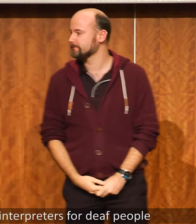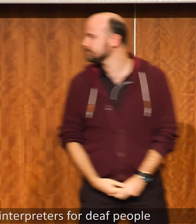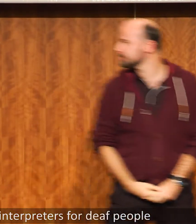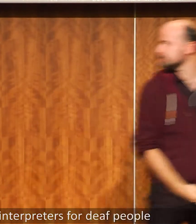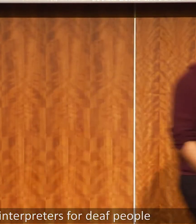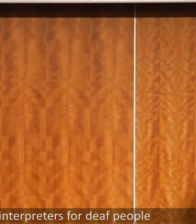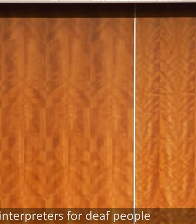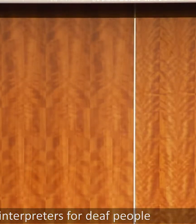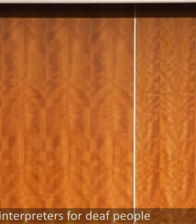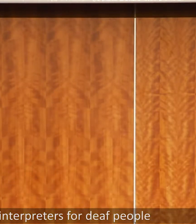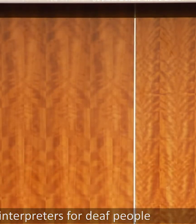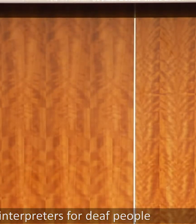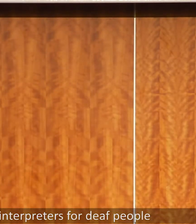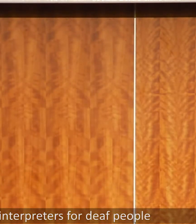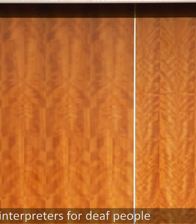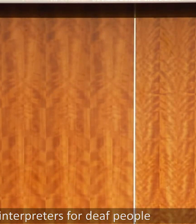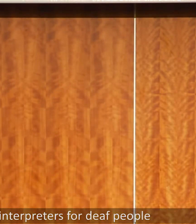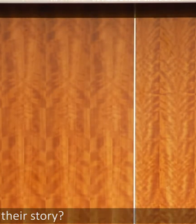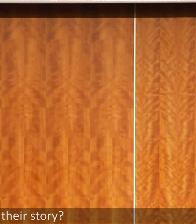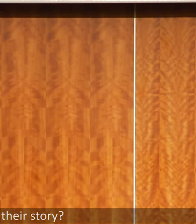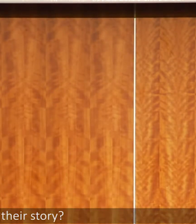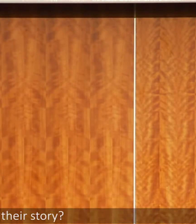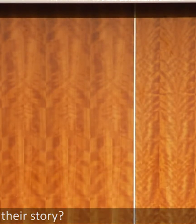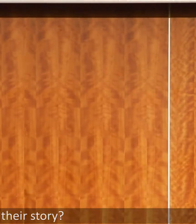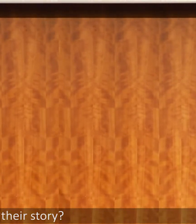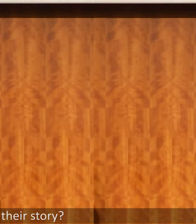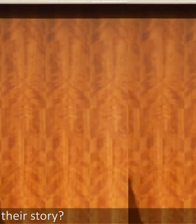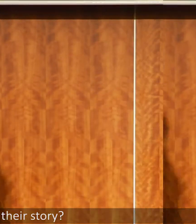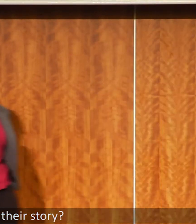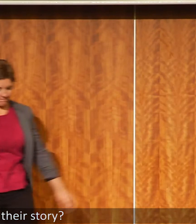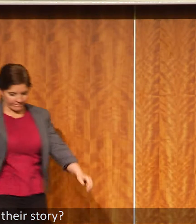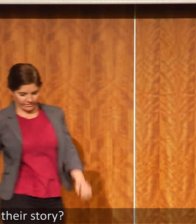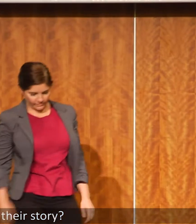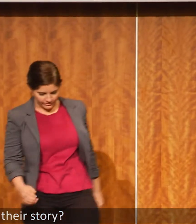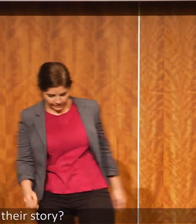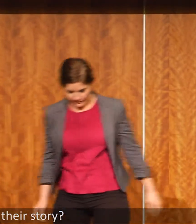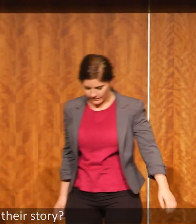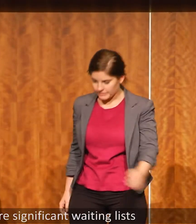the Commission book interpreters for deaf people wanting to tell their story?